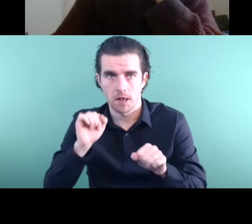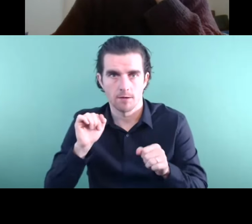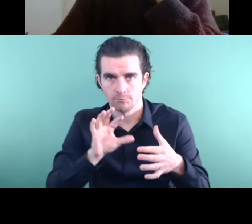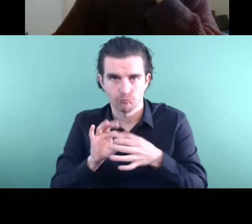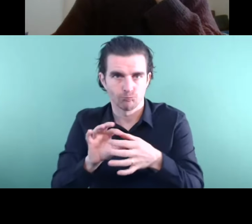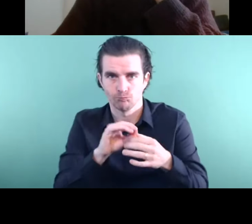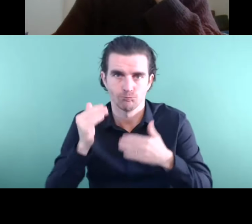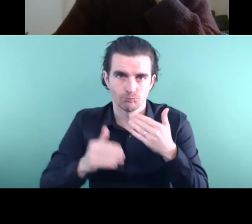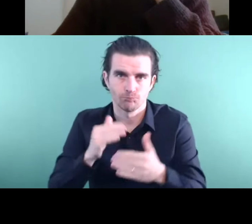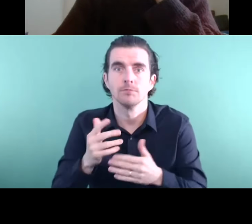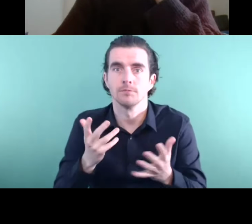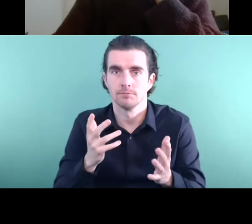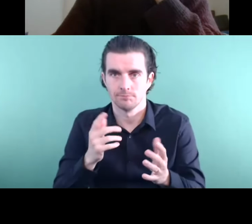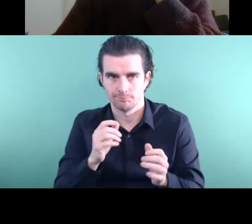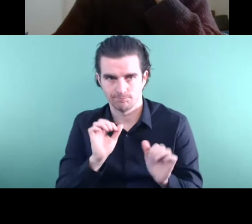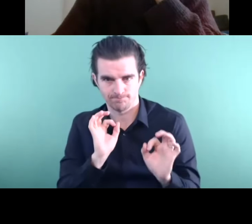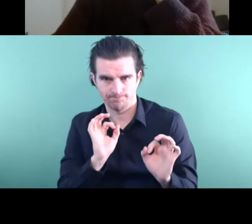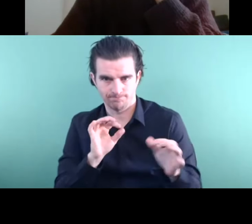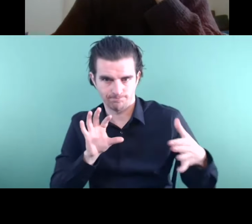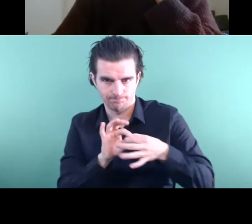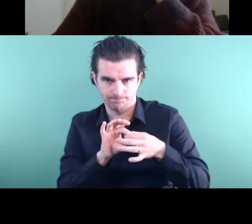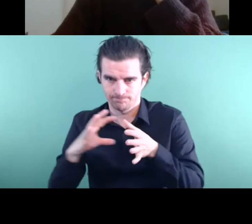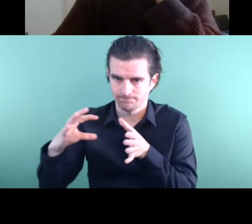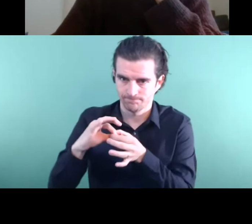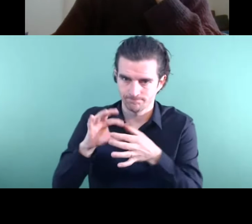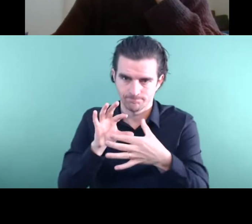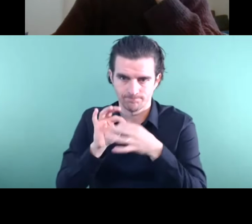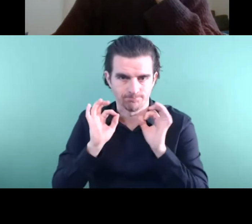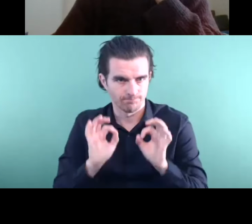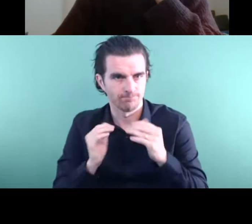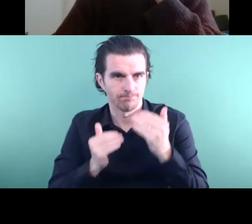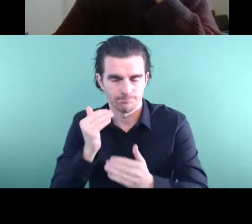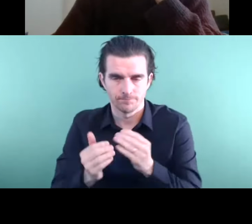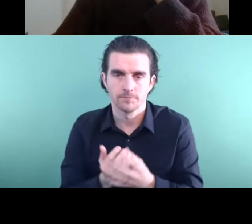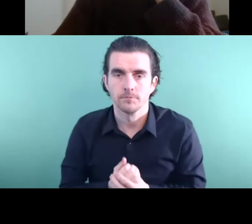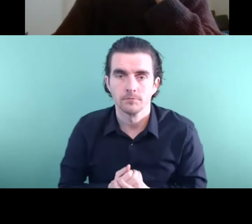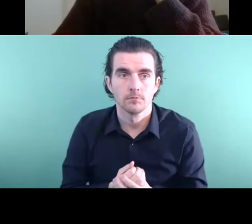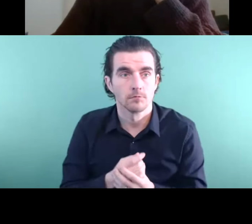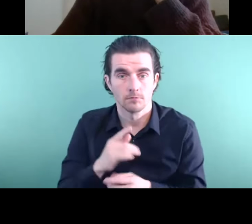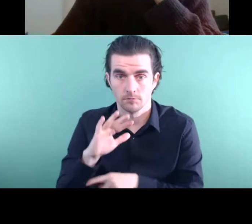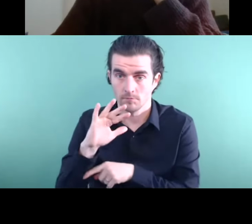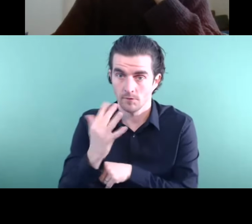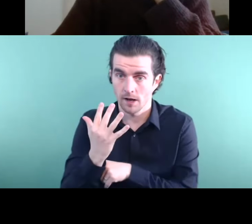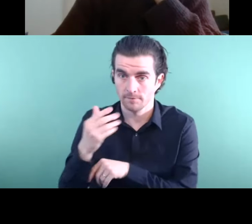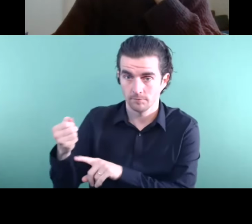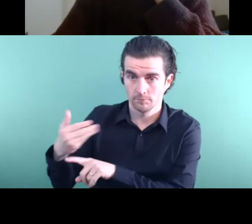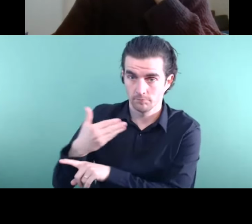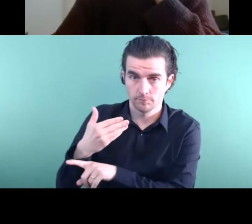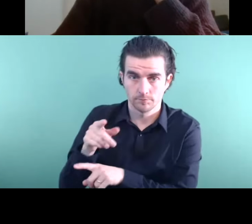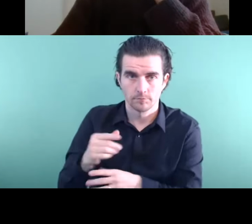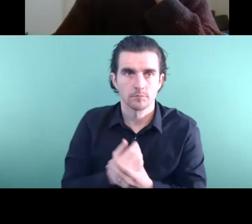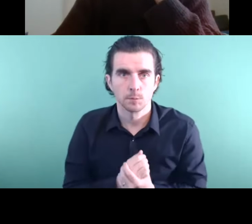for working with academia is that it's quite a disjointed sectors. Having worked in it